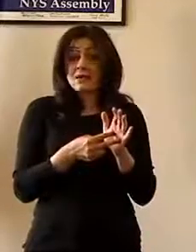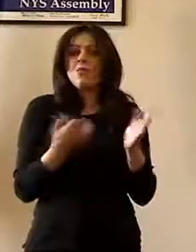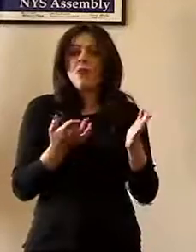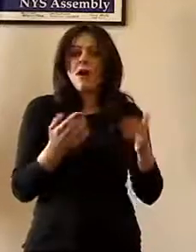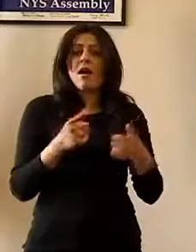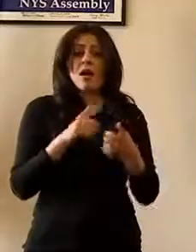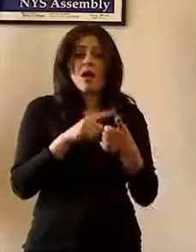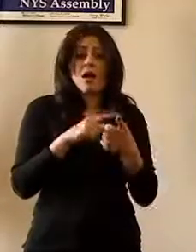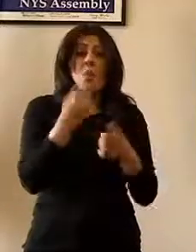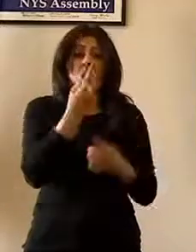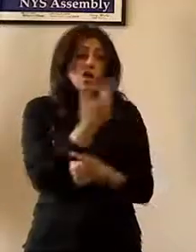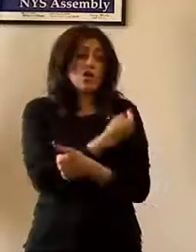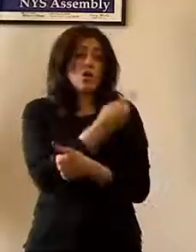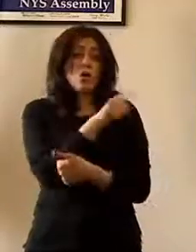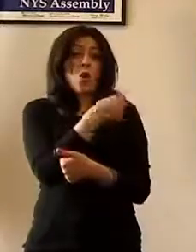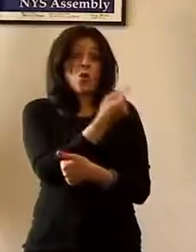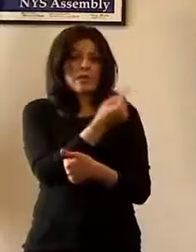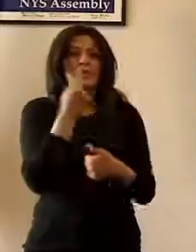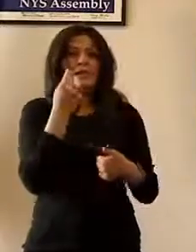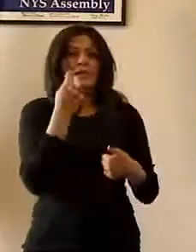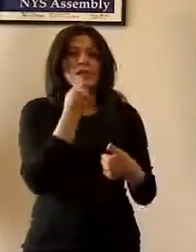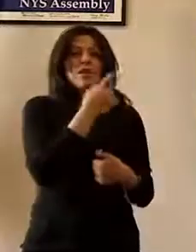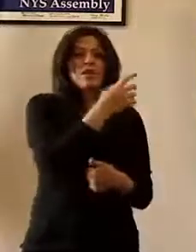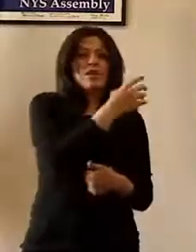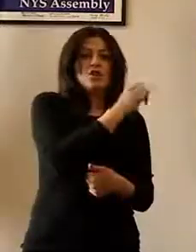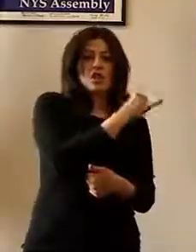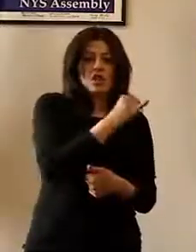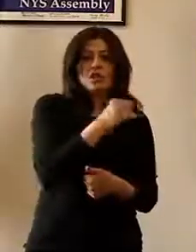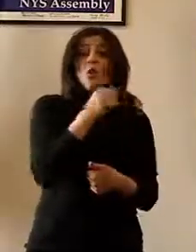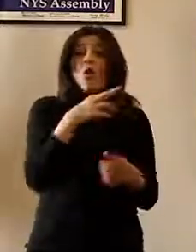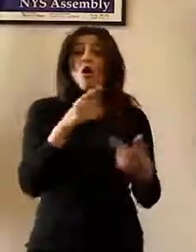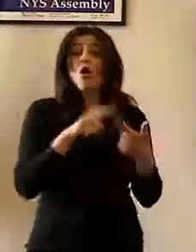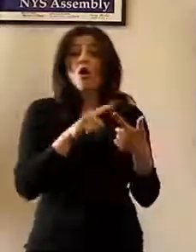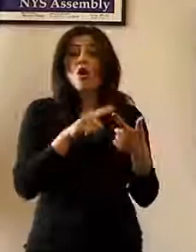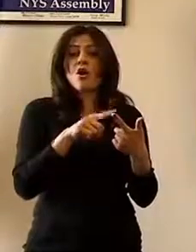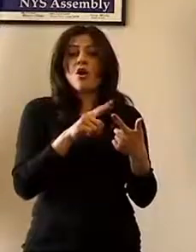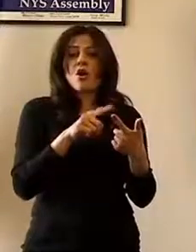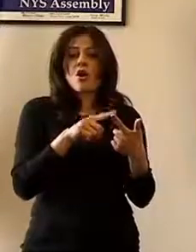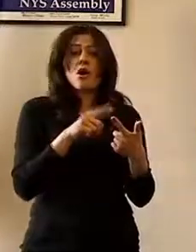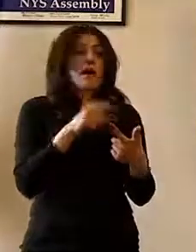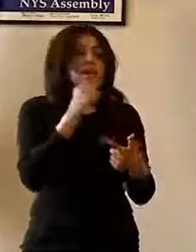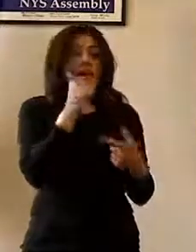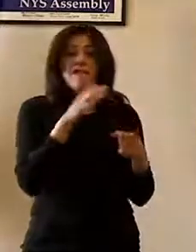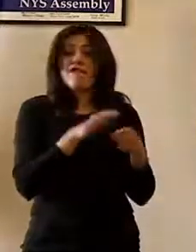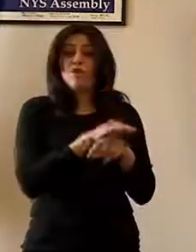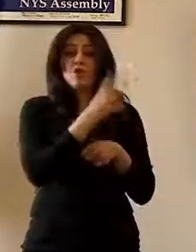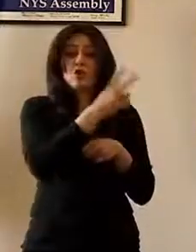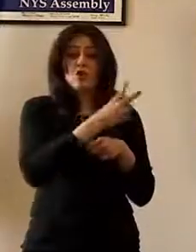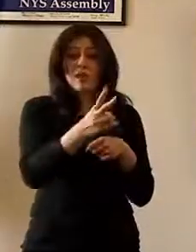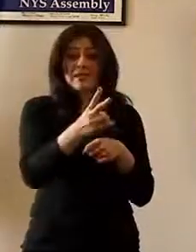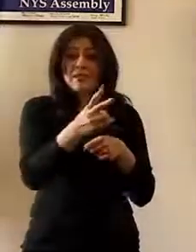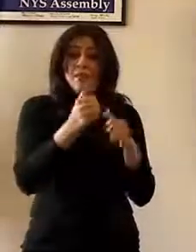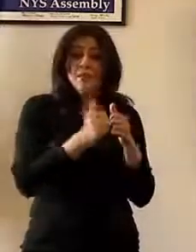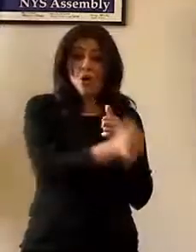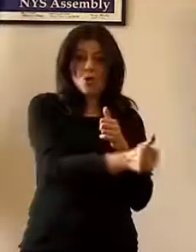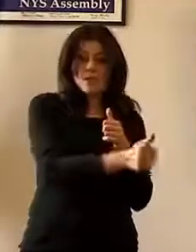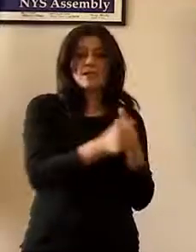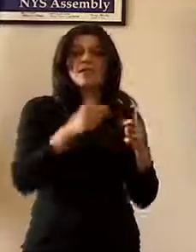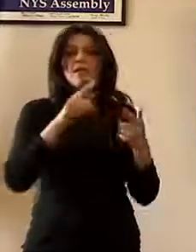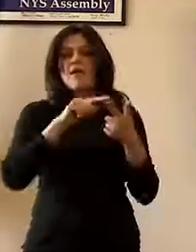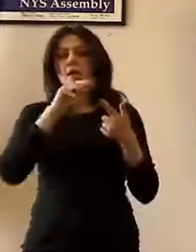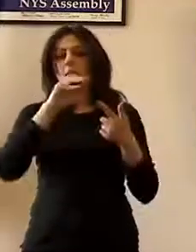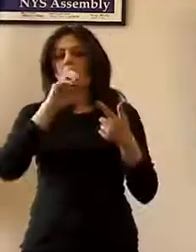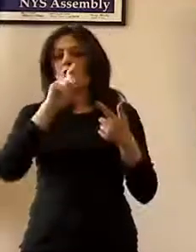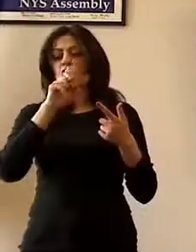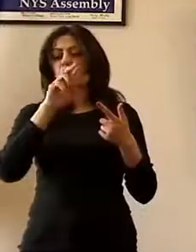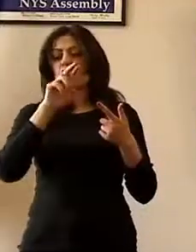they've received 1 dose of the Janssen or two weeks post 2 doses of the Pfizer or